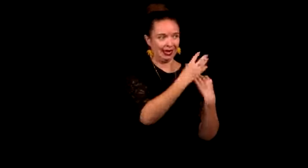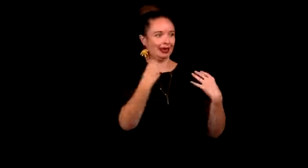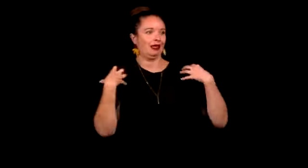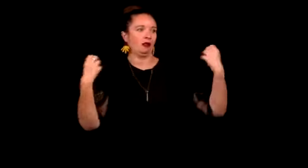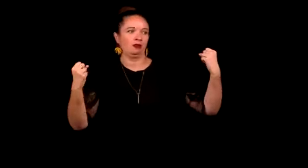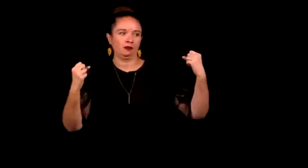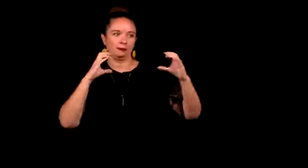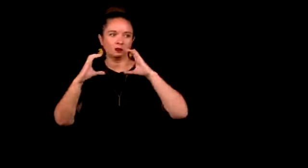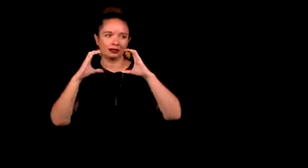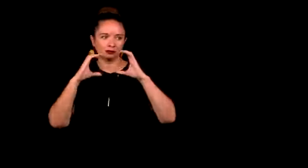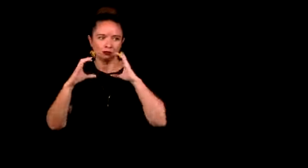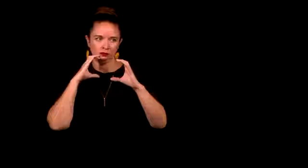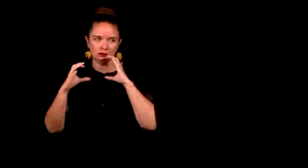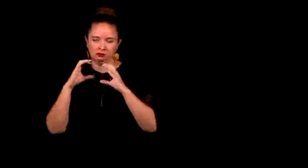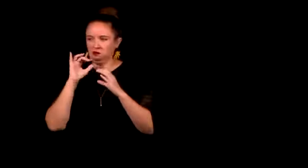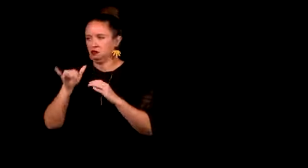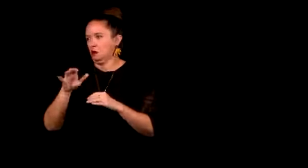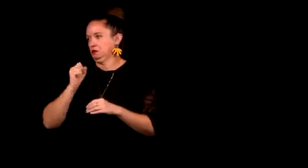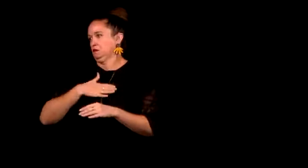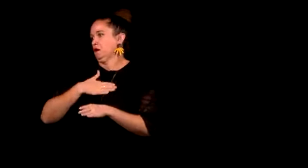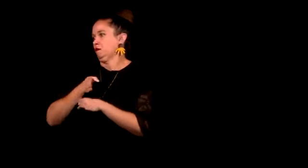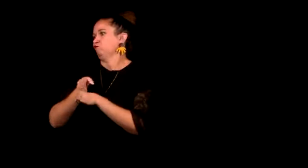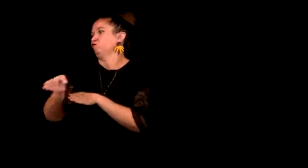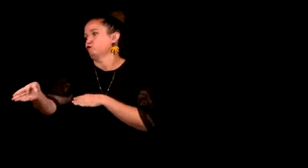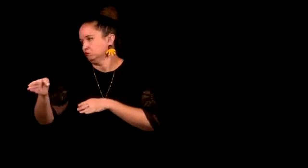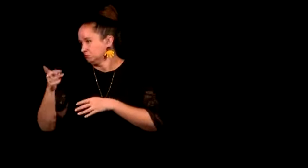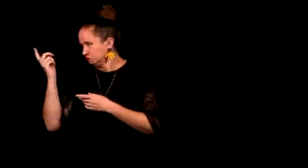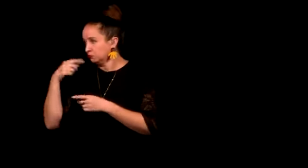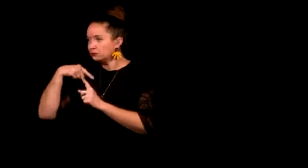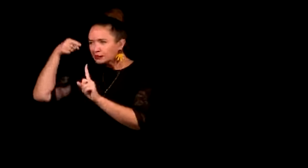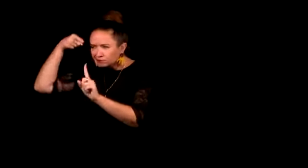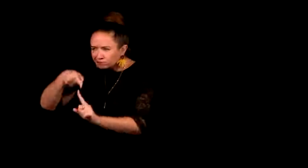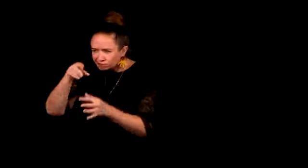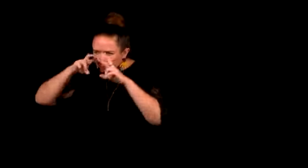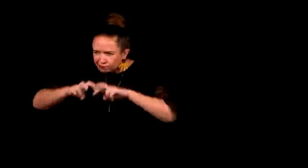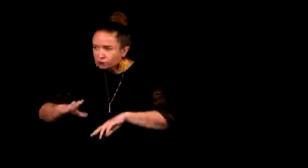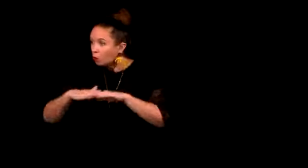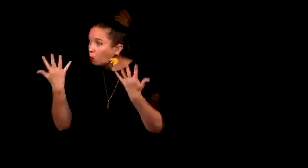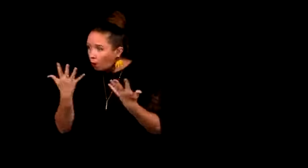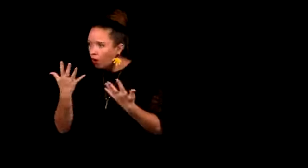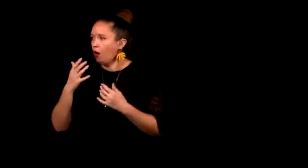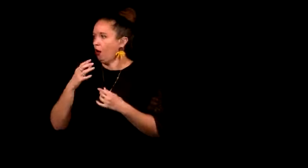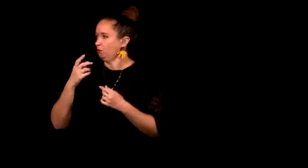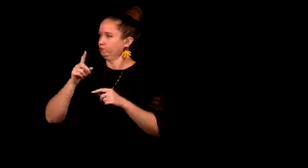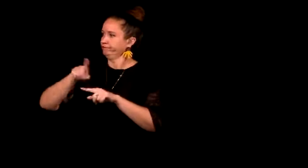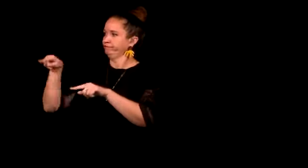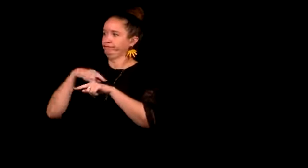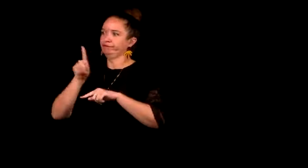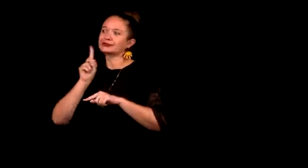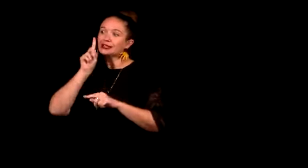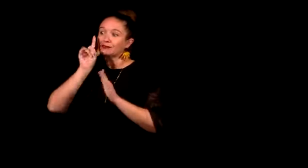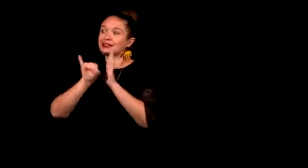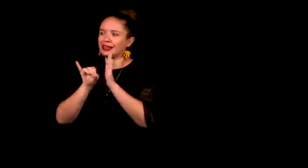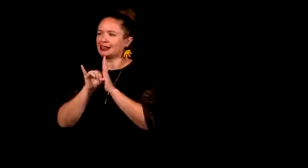you know, so family, health, and communications. That was my major. I really wanted to